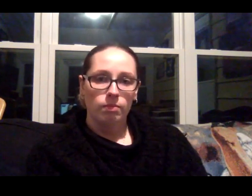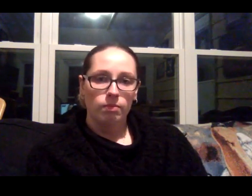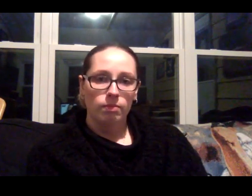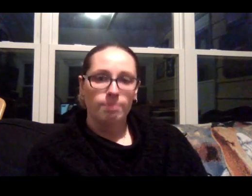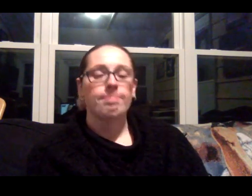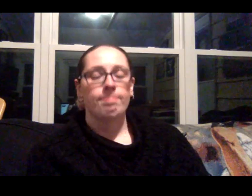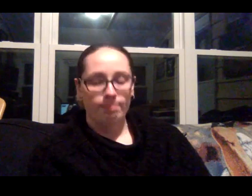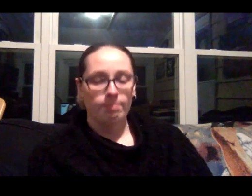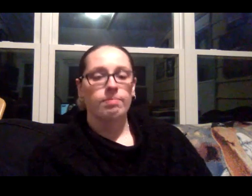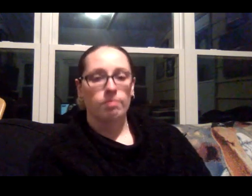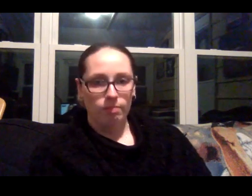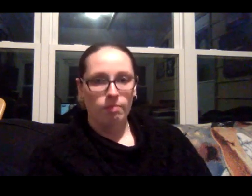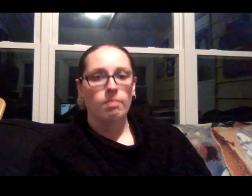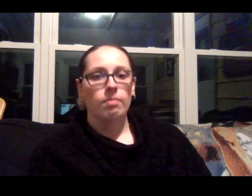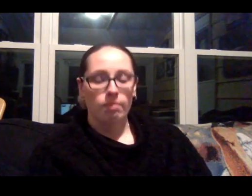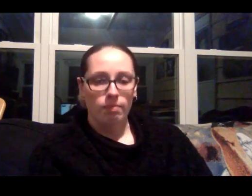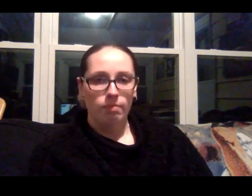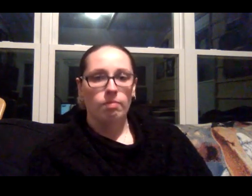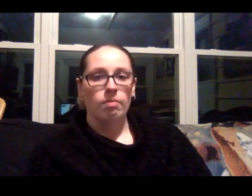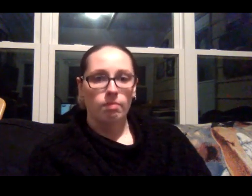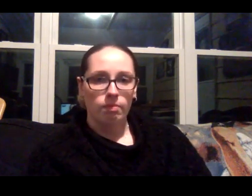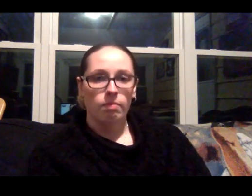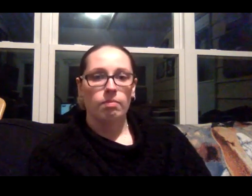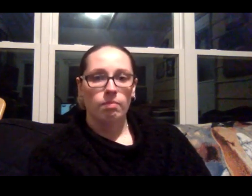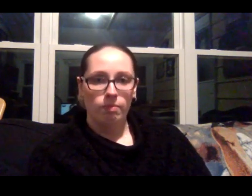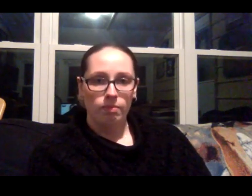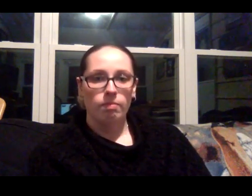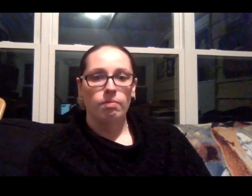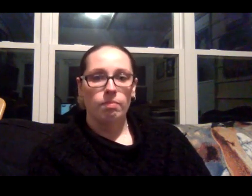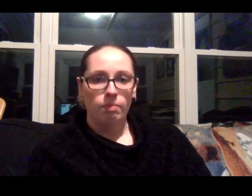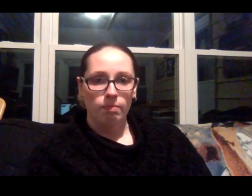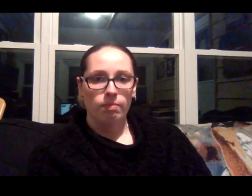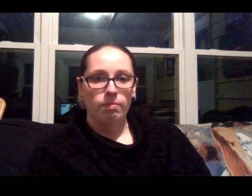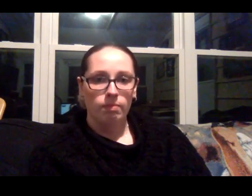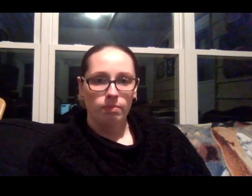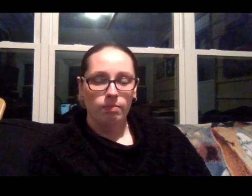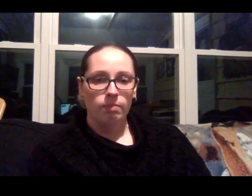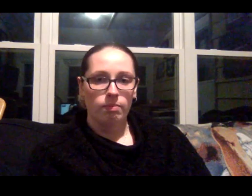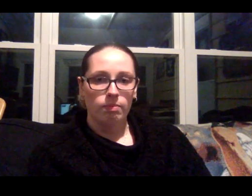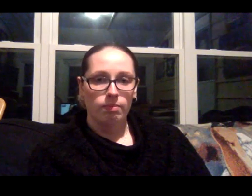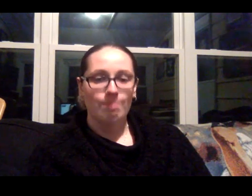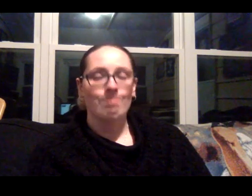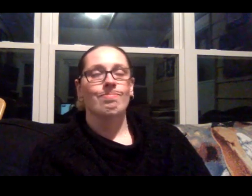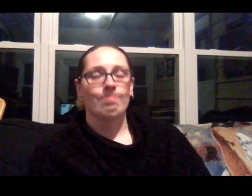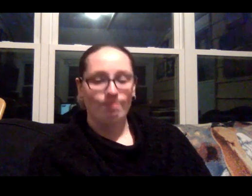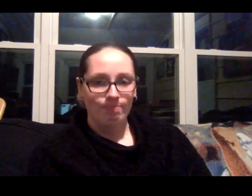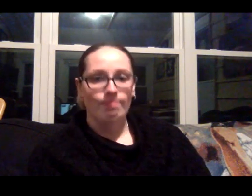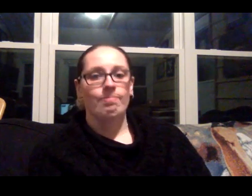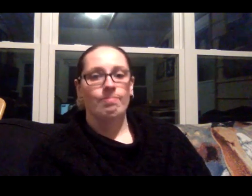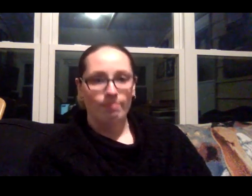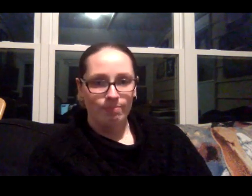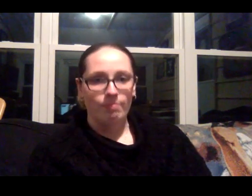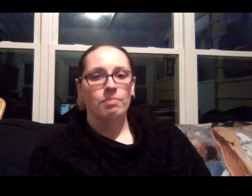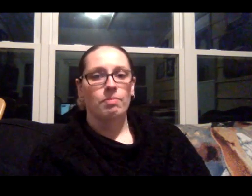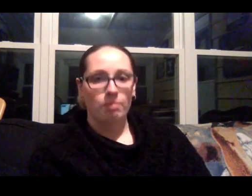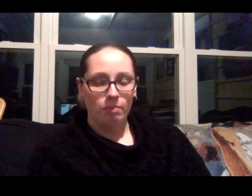children. And parents, conversely, are stressed because they're having to teach their children while possibly working as well.